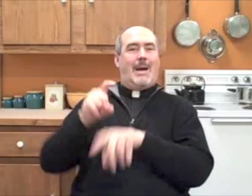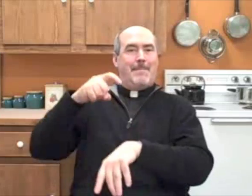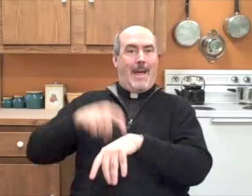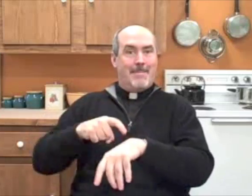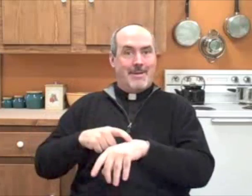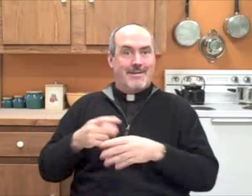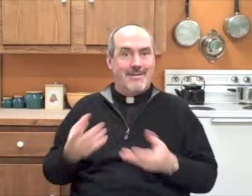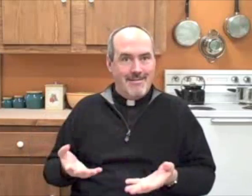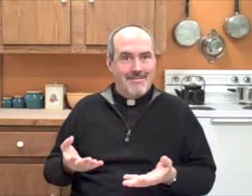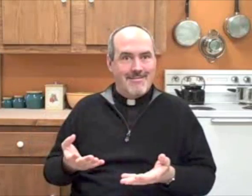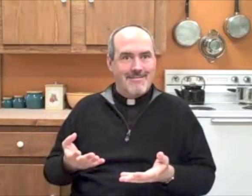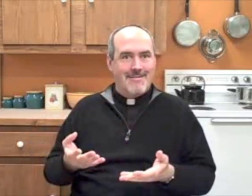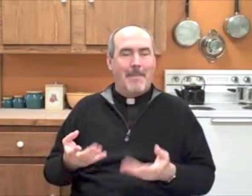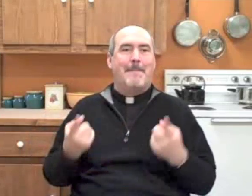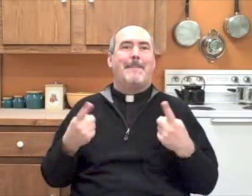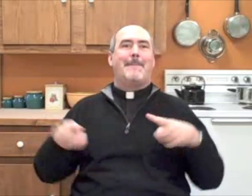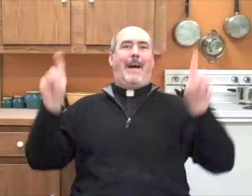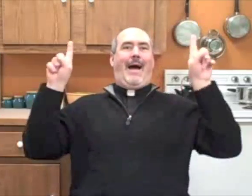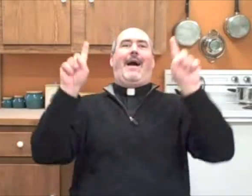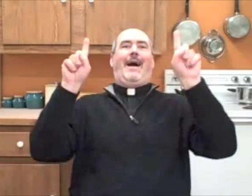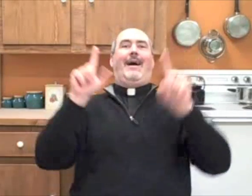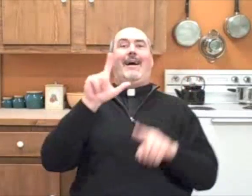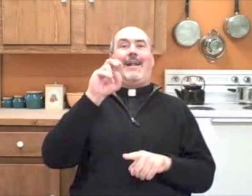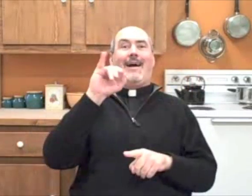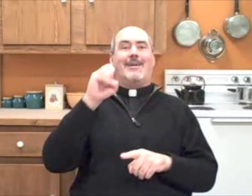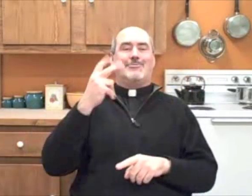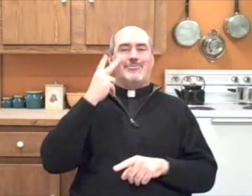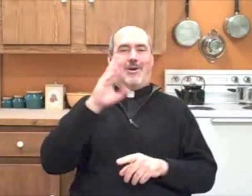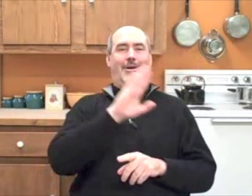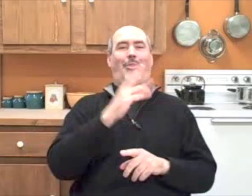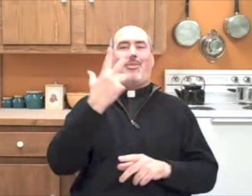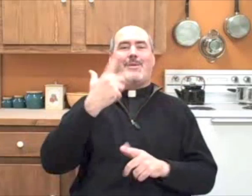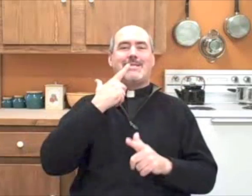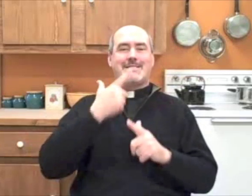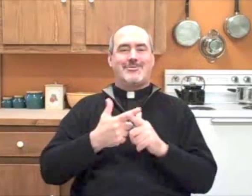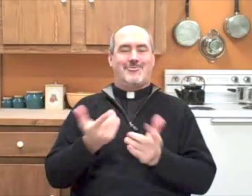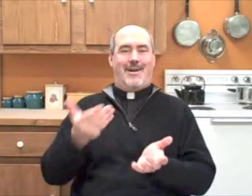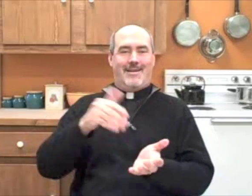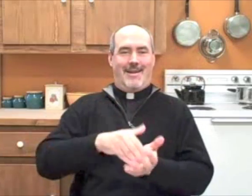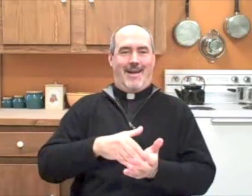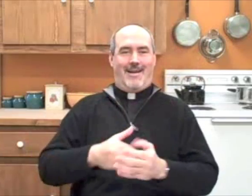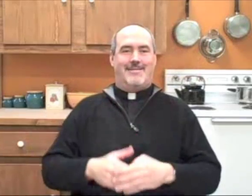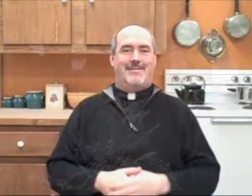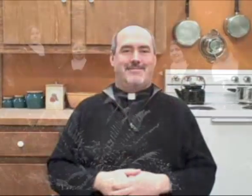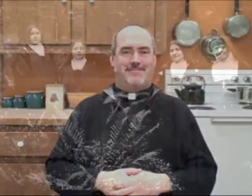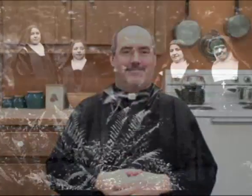needed to be brought together to be interviewed. Finally, Leonie would get to see them.